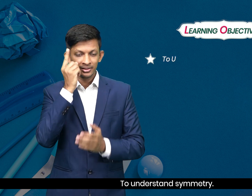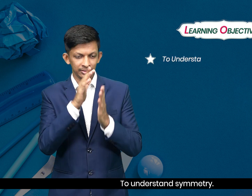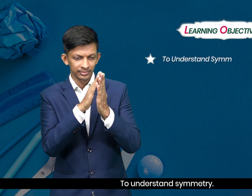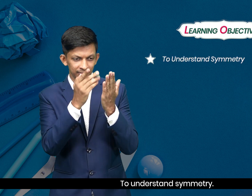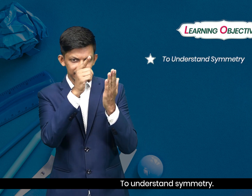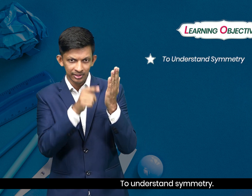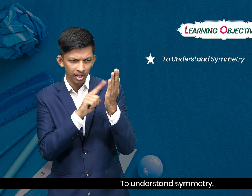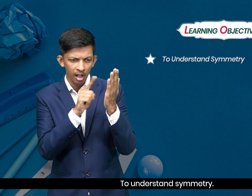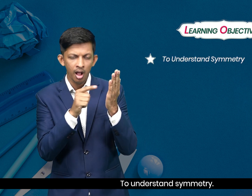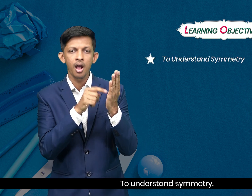understand symmetry,